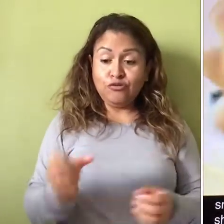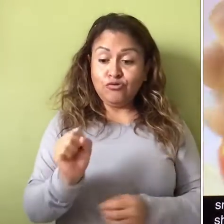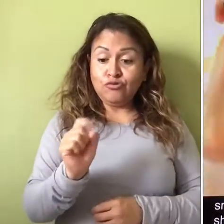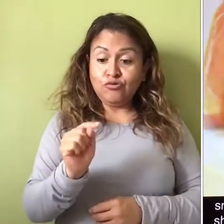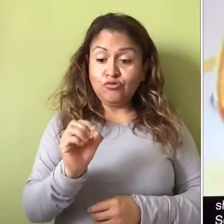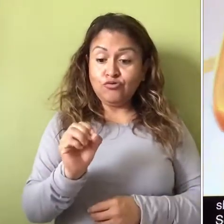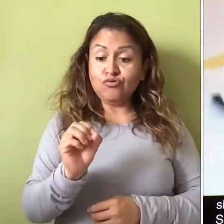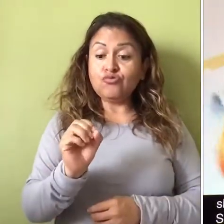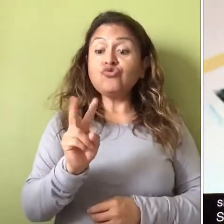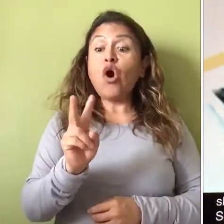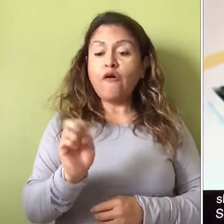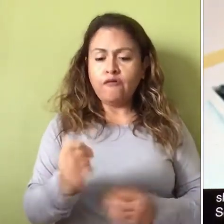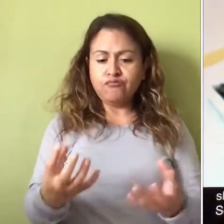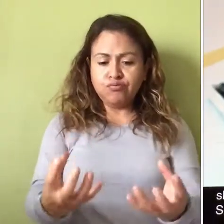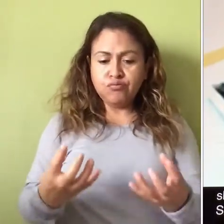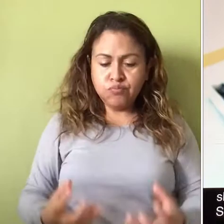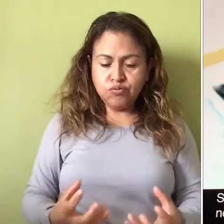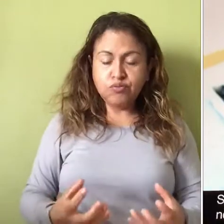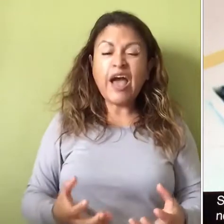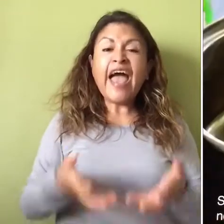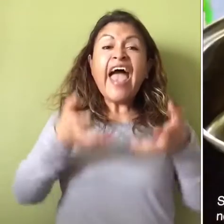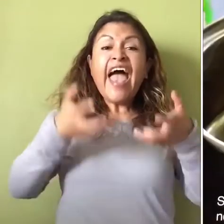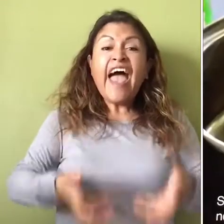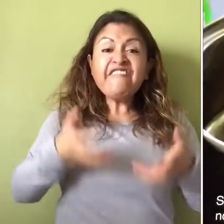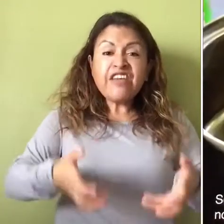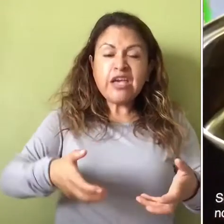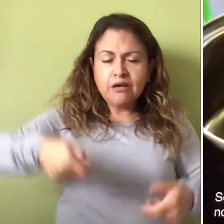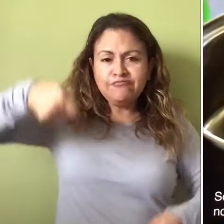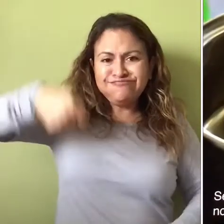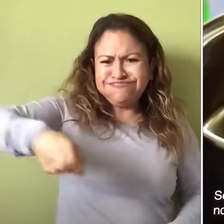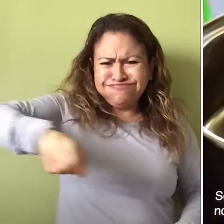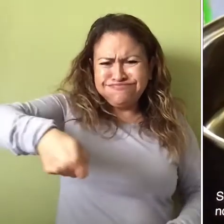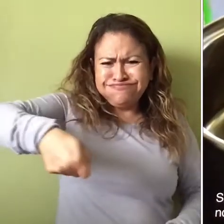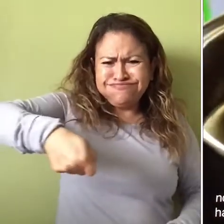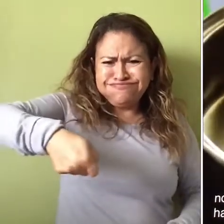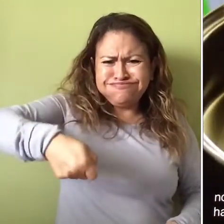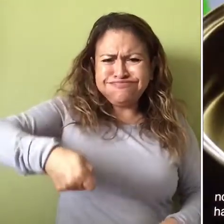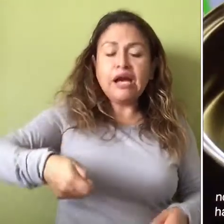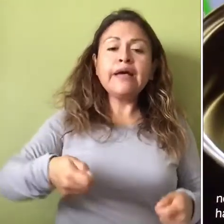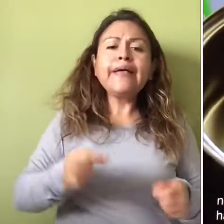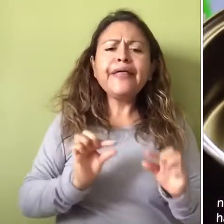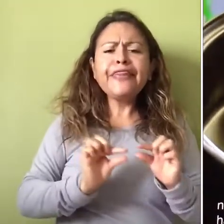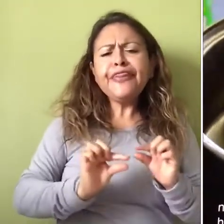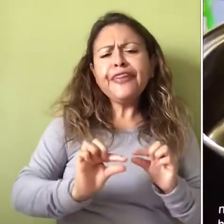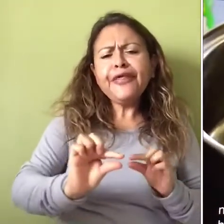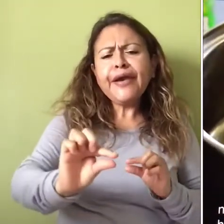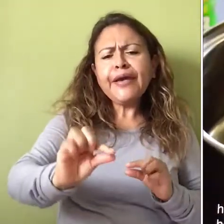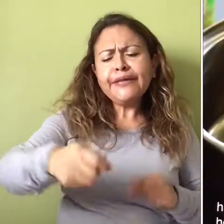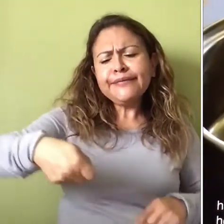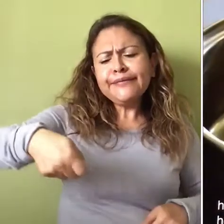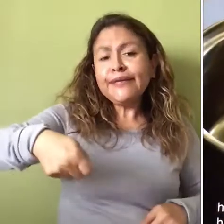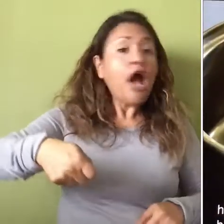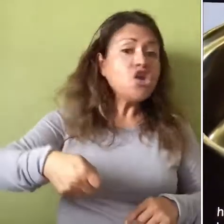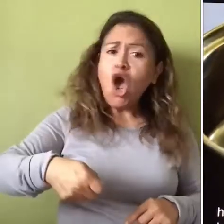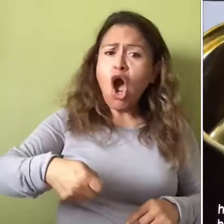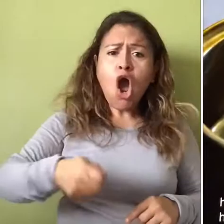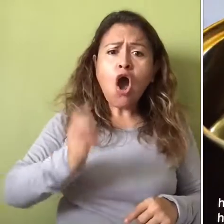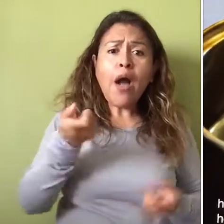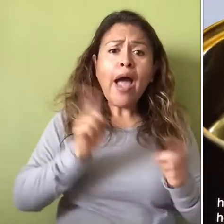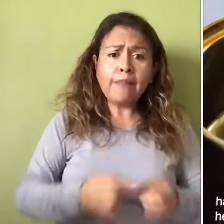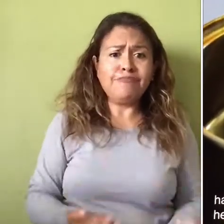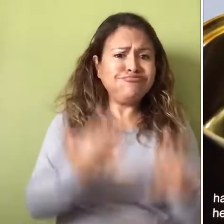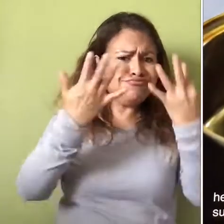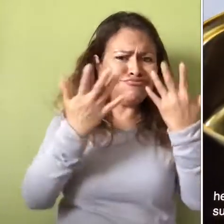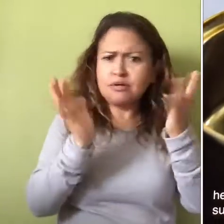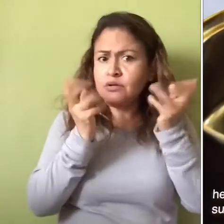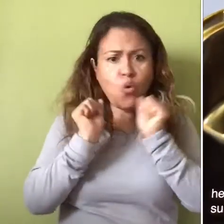here. This is a heavy bottom saucepan. You want to make sure and use something nice and thick. You don't want a thin pan. You're going to end up burning your rice. I've got this